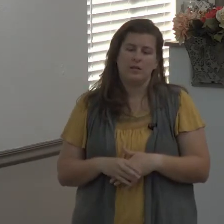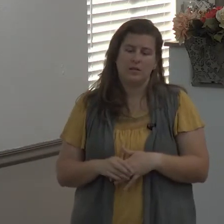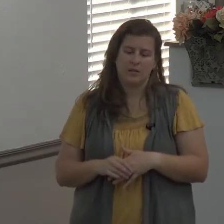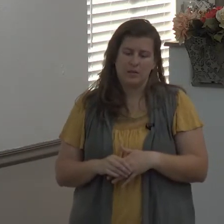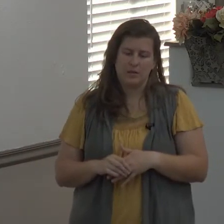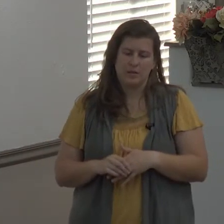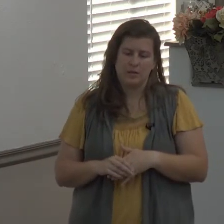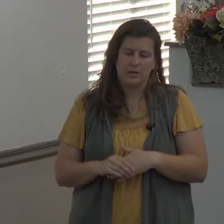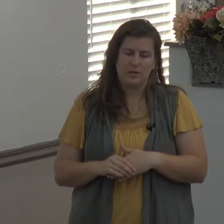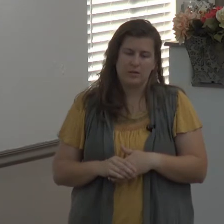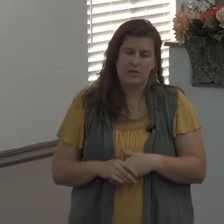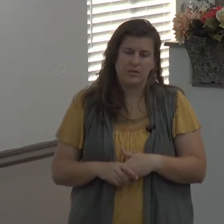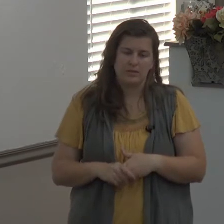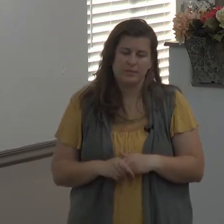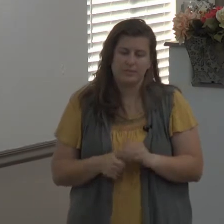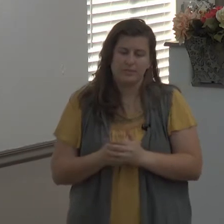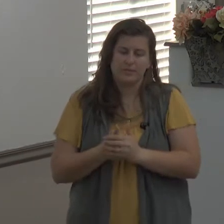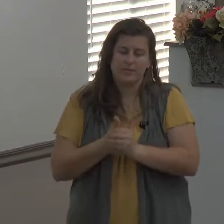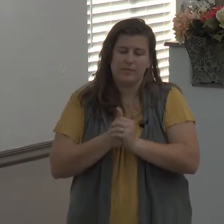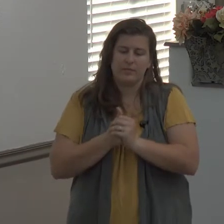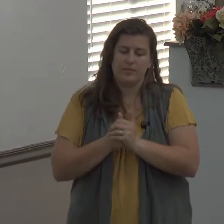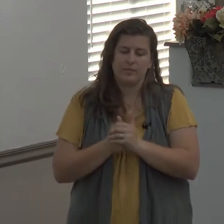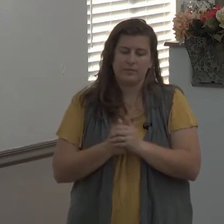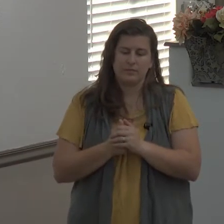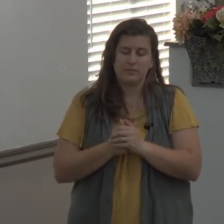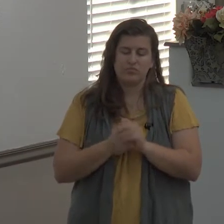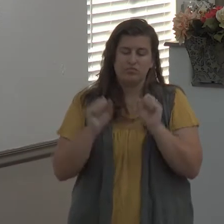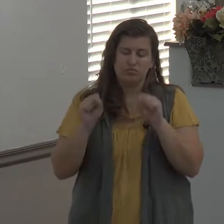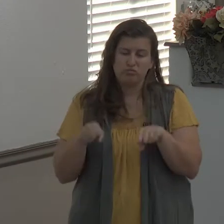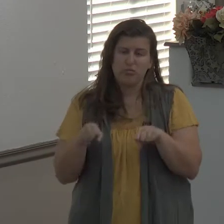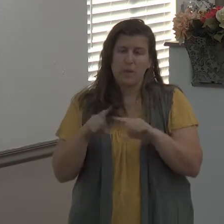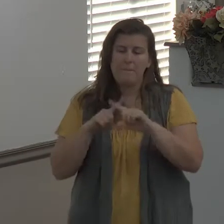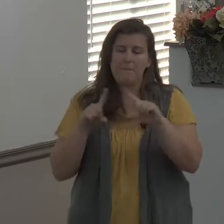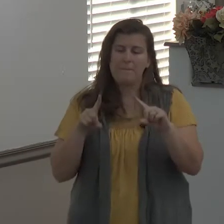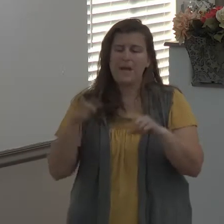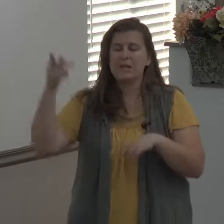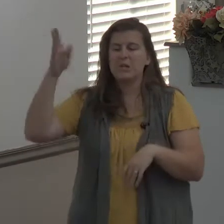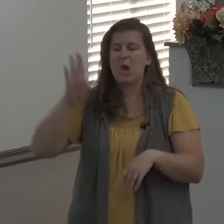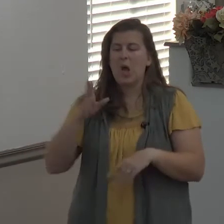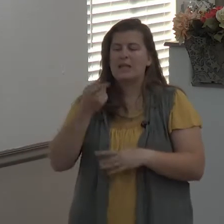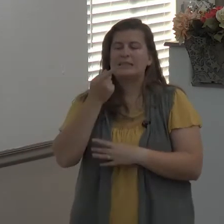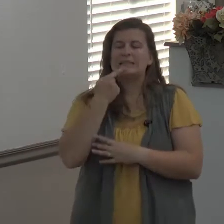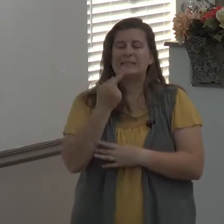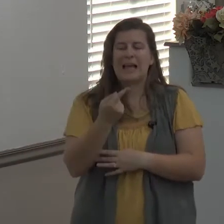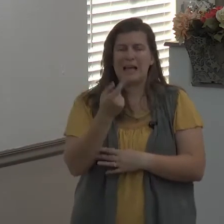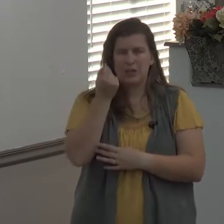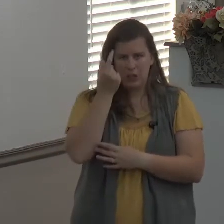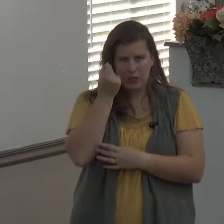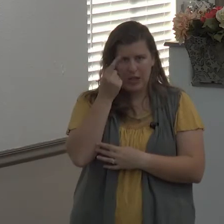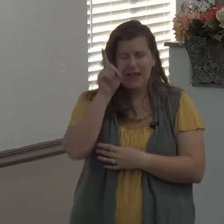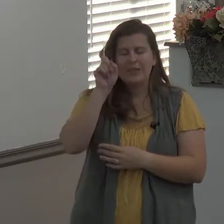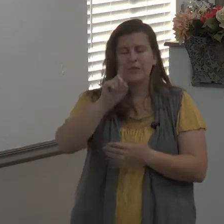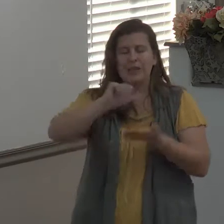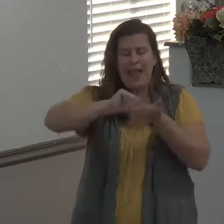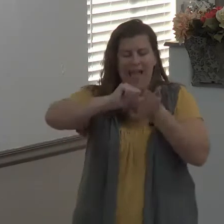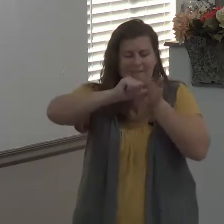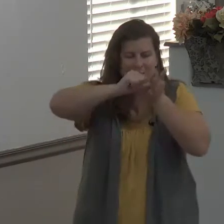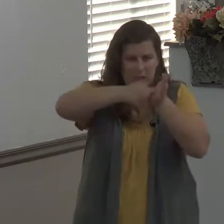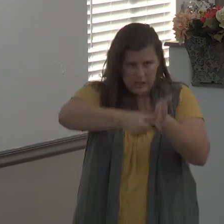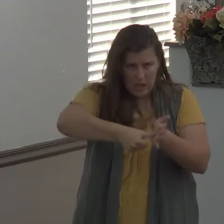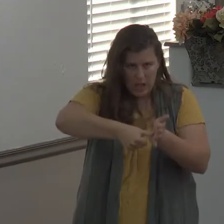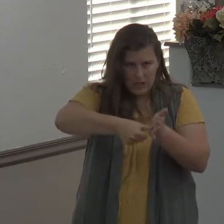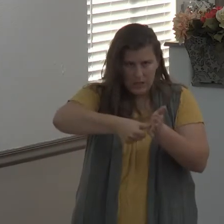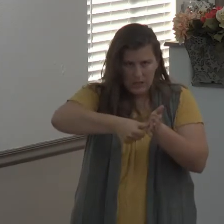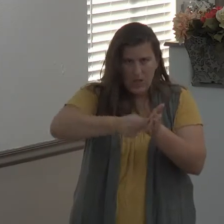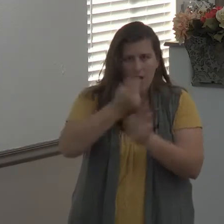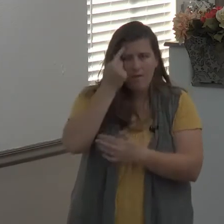could have just said, but against principalities, comma, powers, comma, rulers of the darkness of this world, comma, spiritual wickedness in high places. He could have